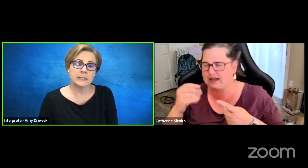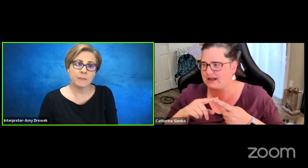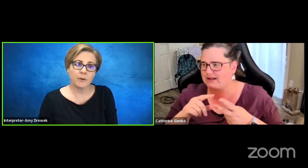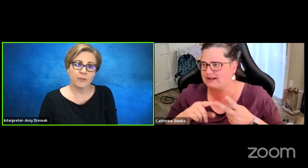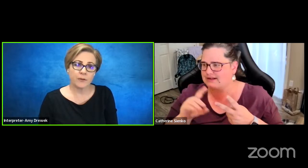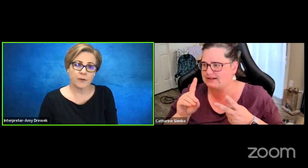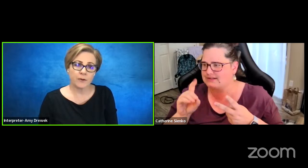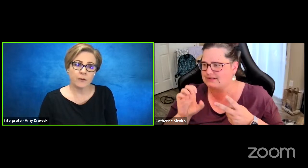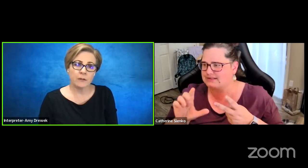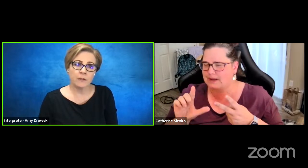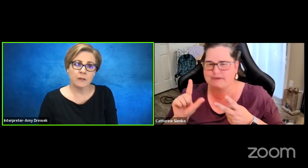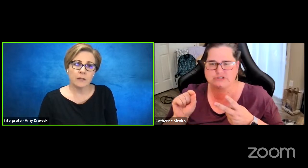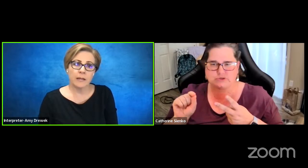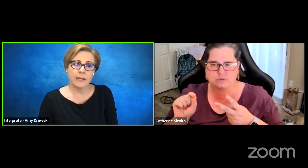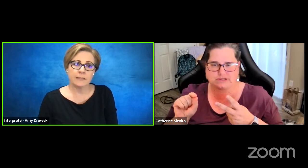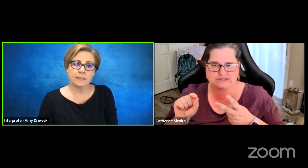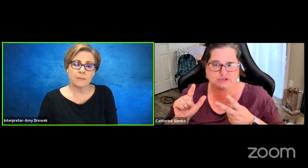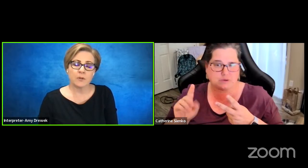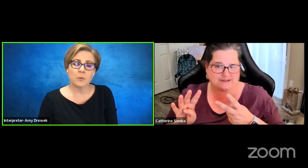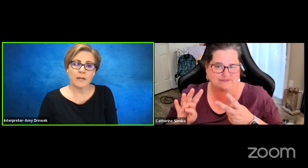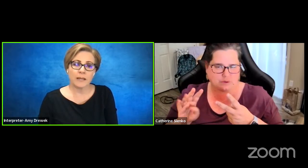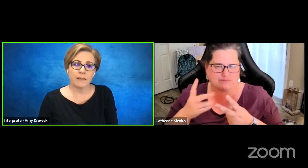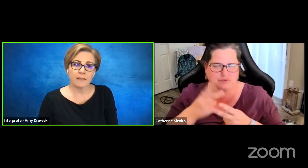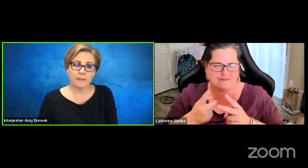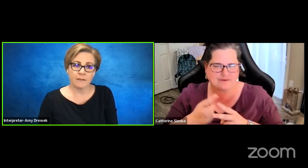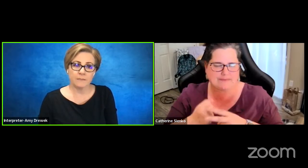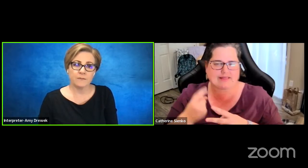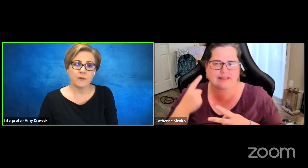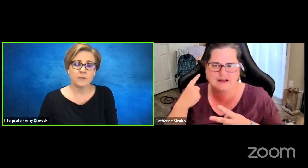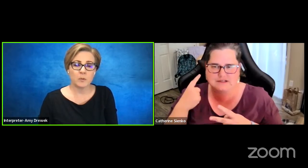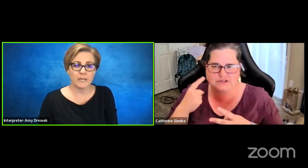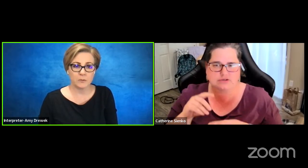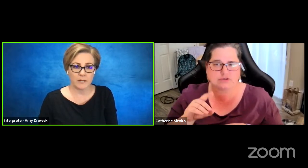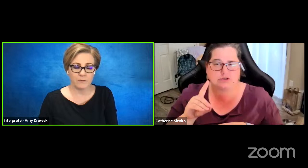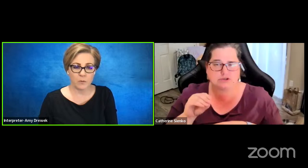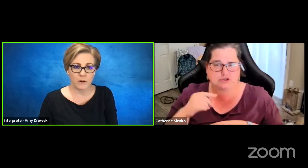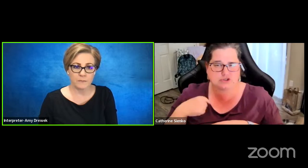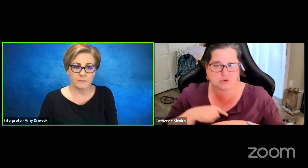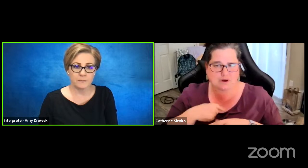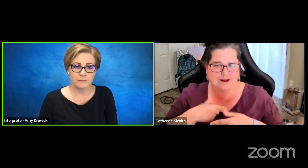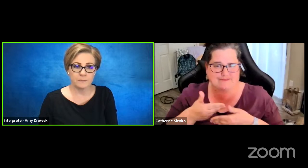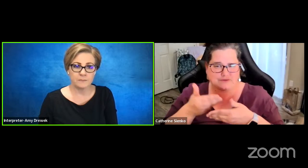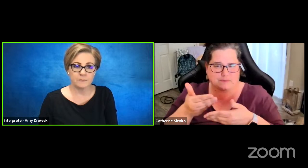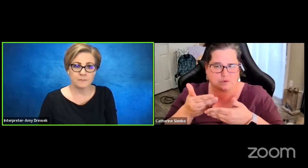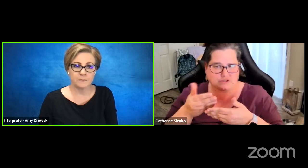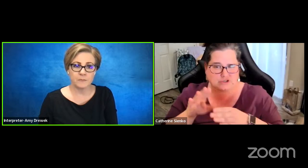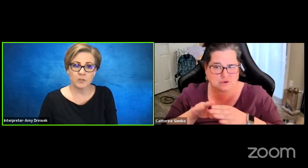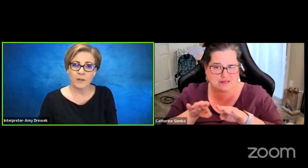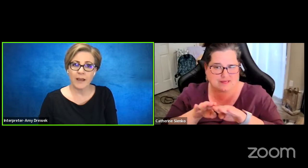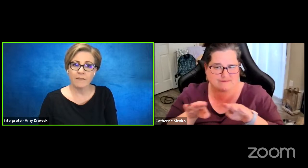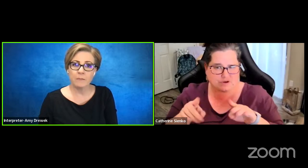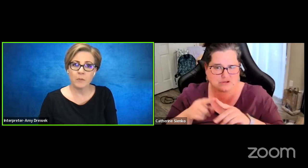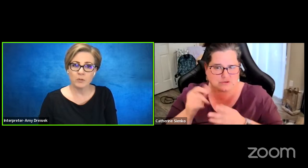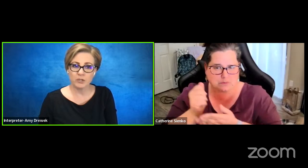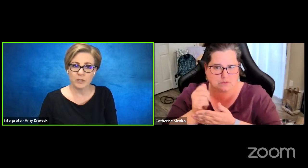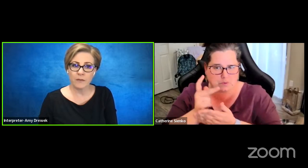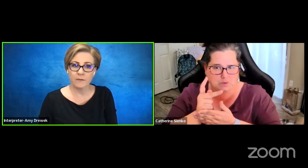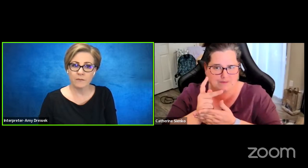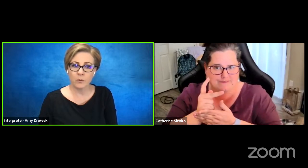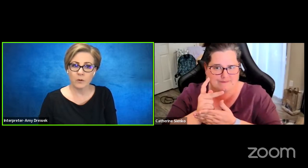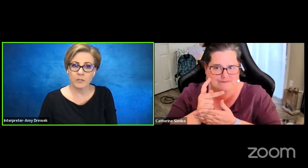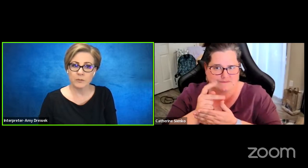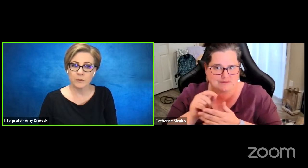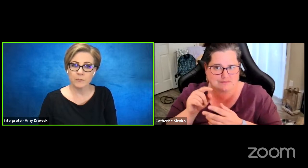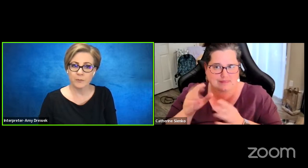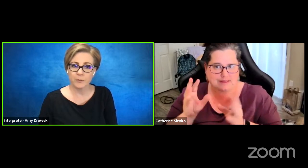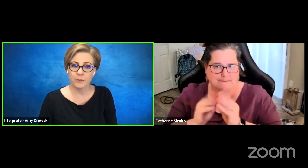approved, December 3rd and December 20th from 2024. Do we have a